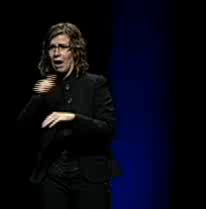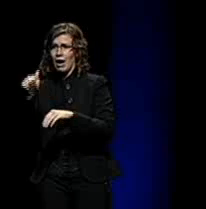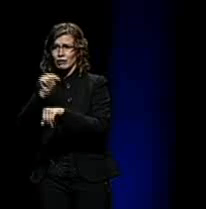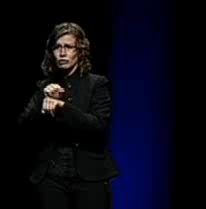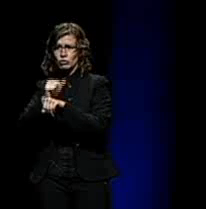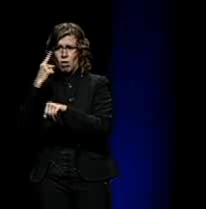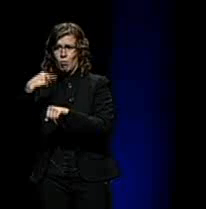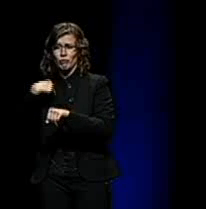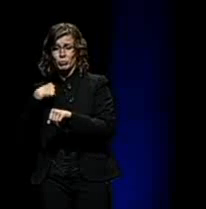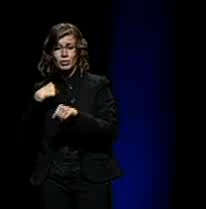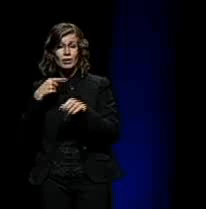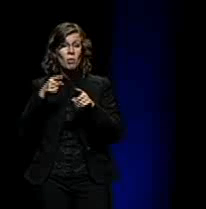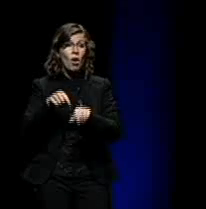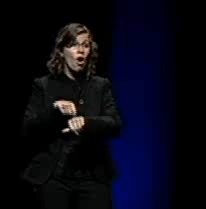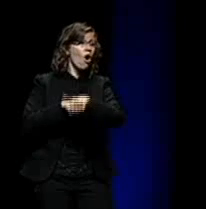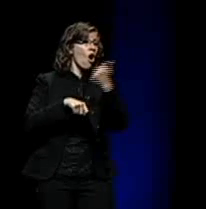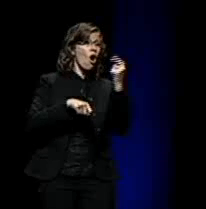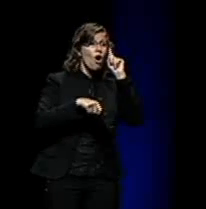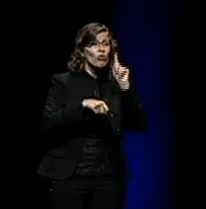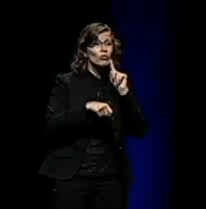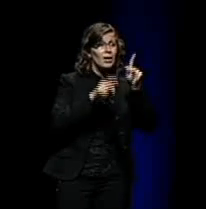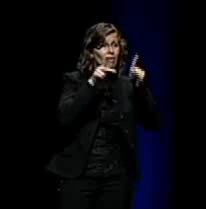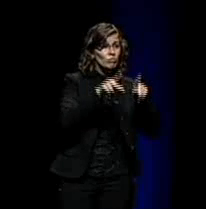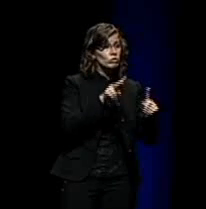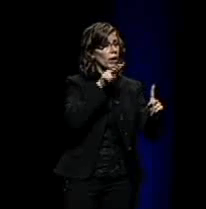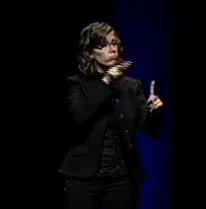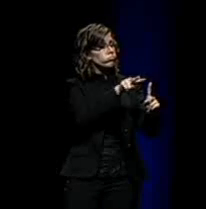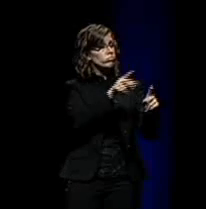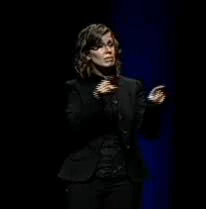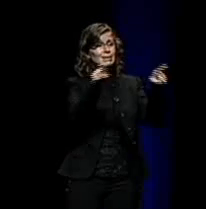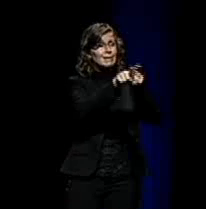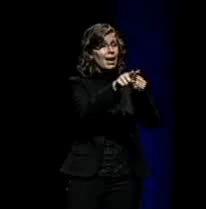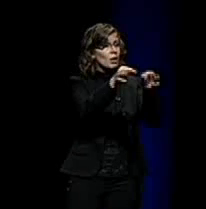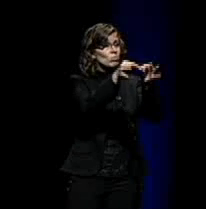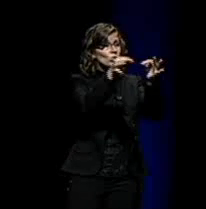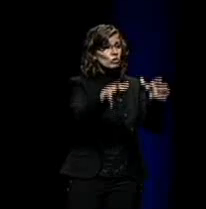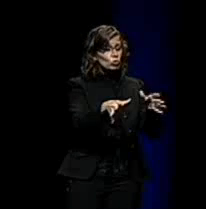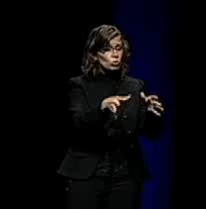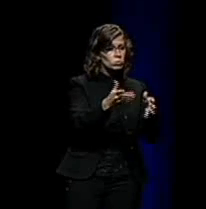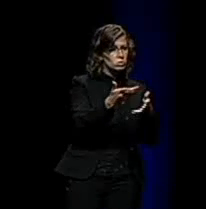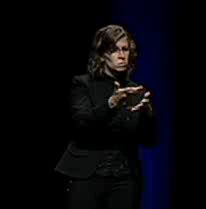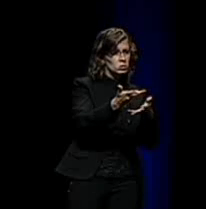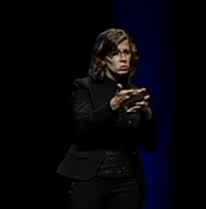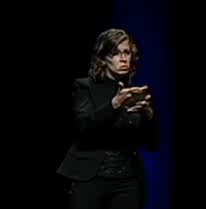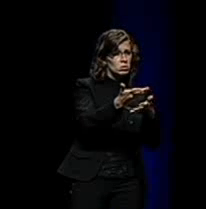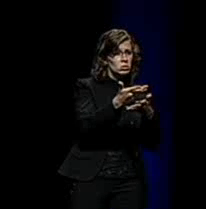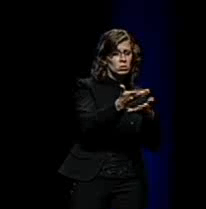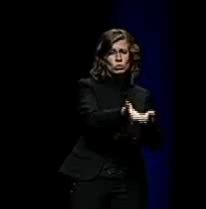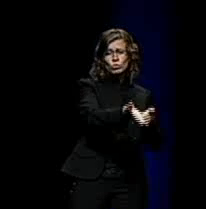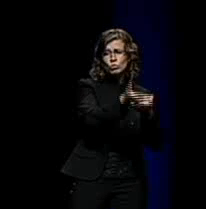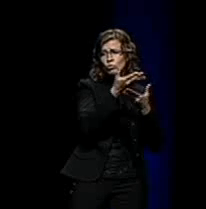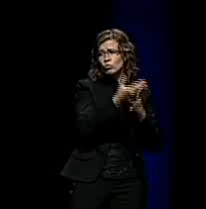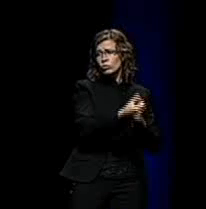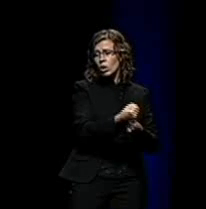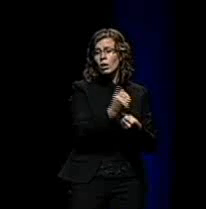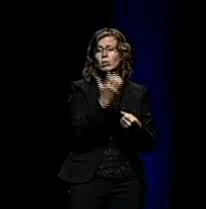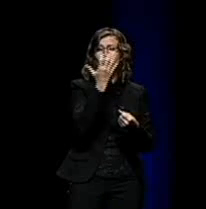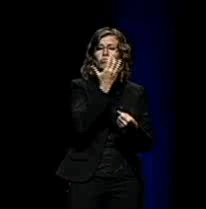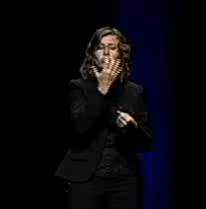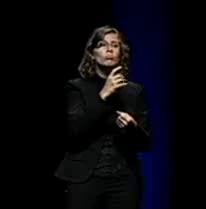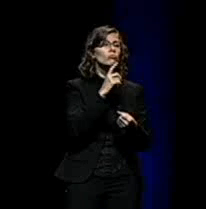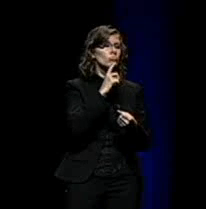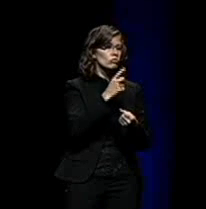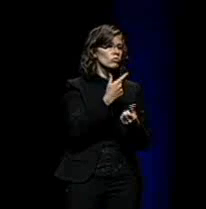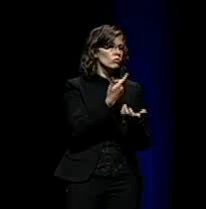for. Another deaf person is saying that there's trust. There's so much trust involved